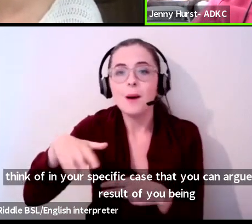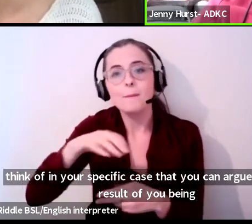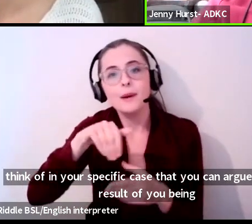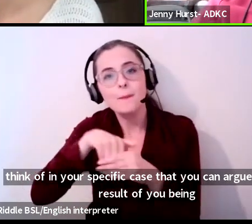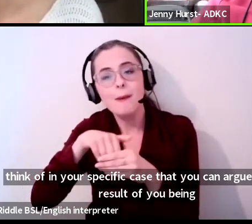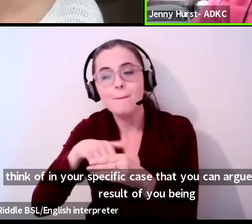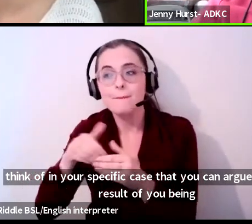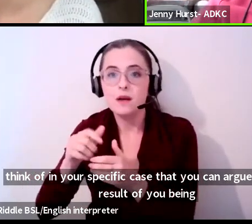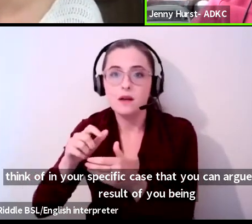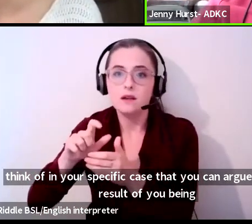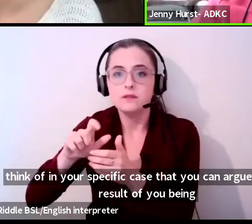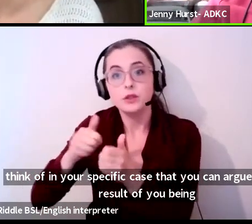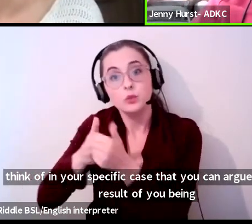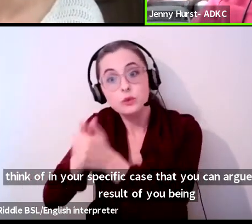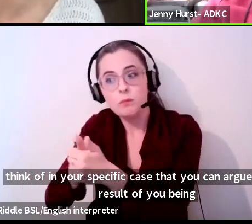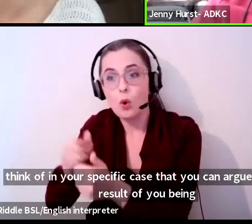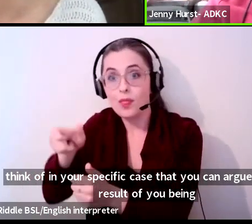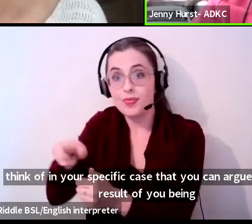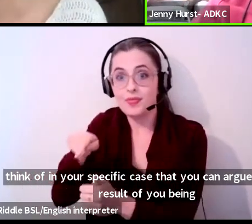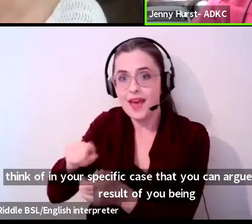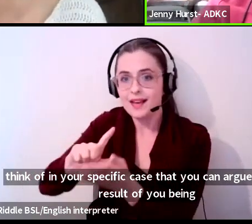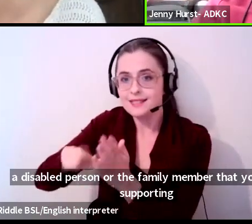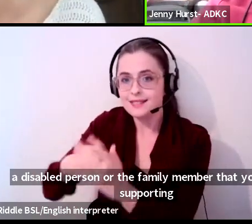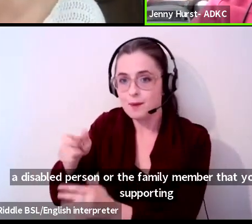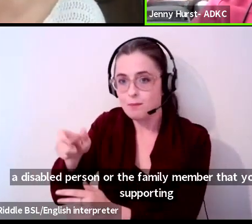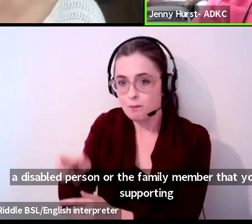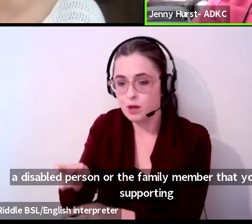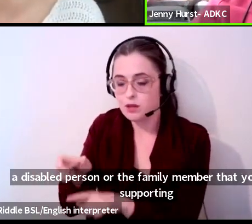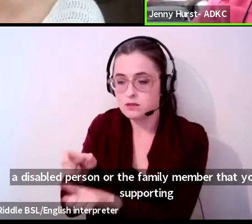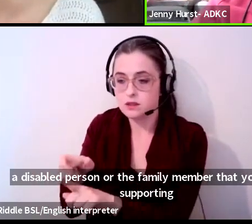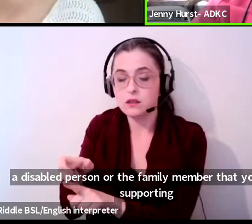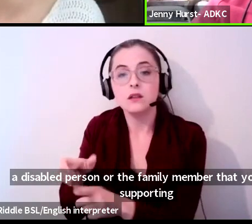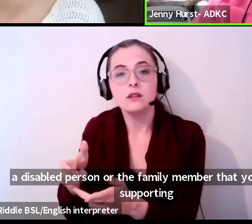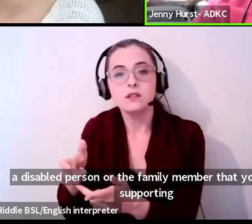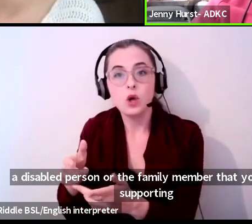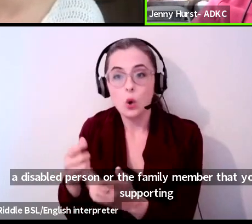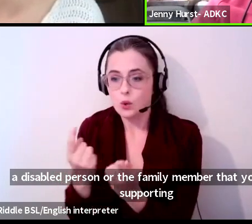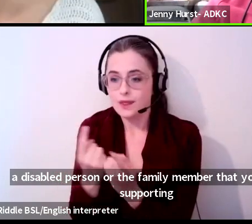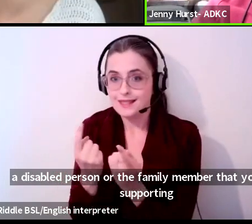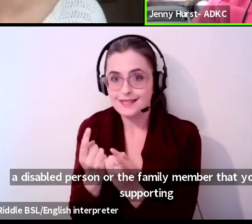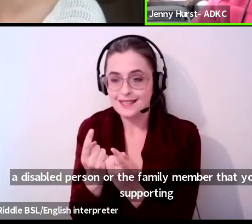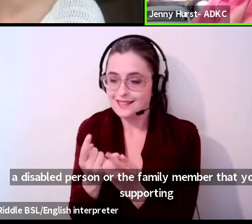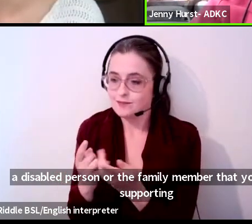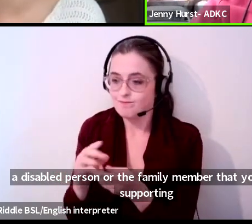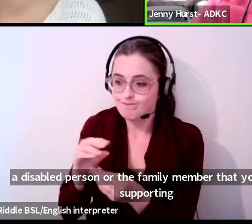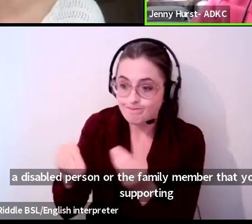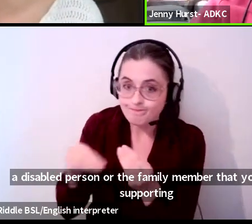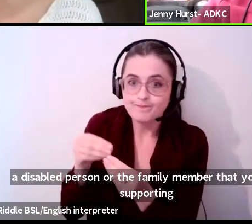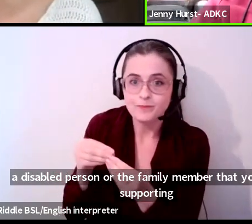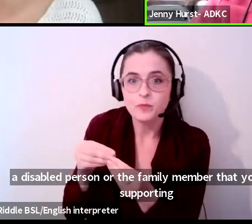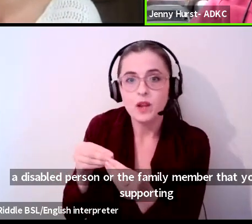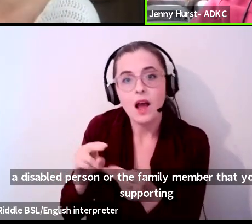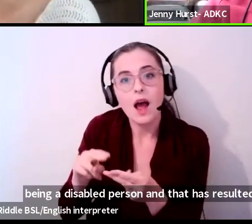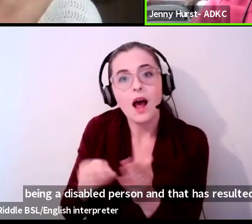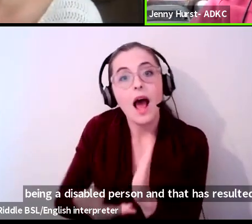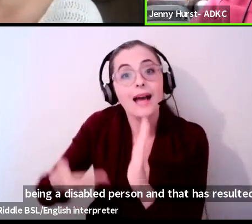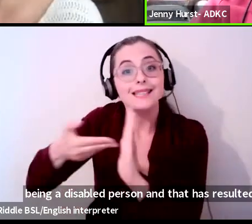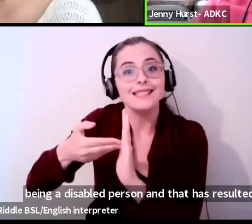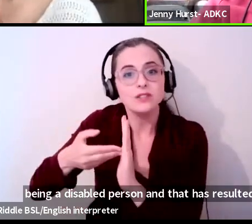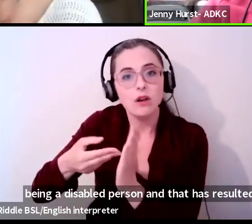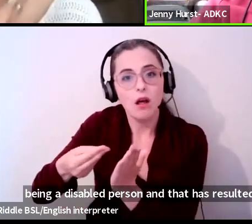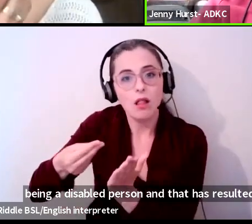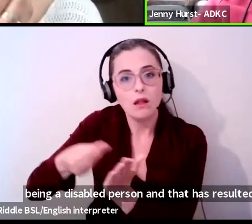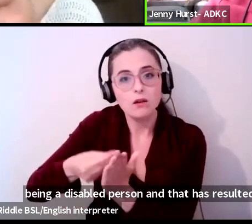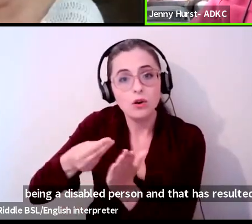being a disabled person, and that has resulted in additional costs, put it to the financial